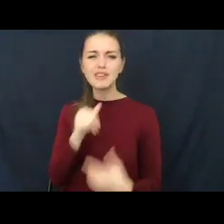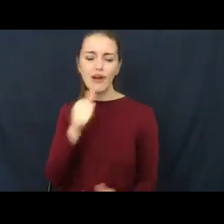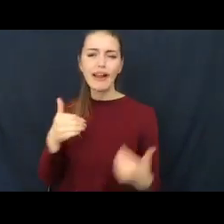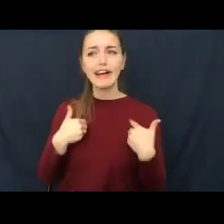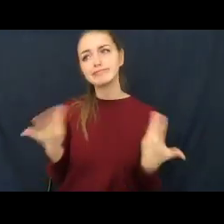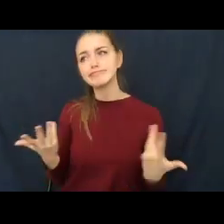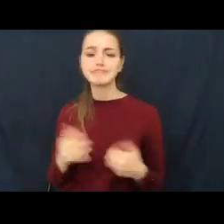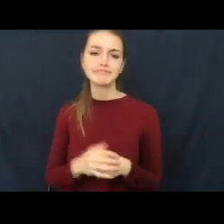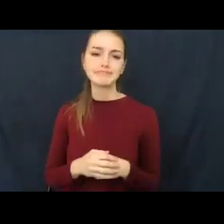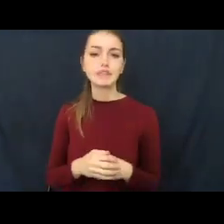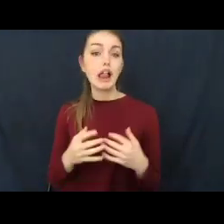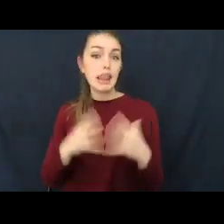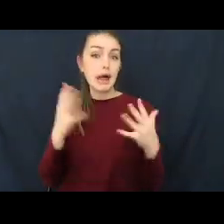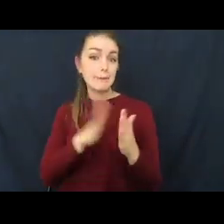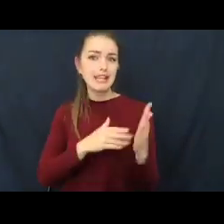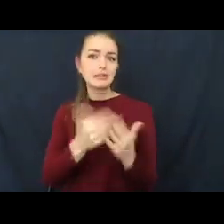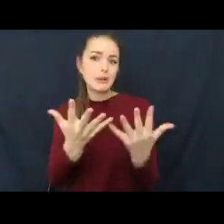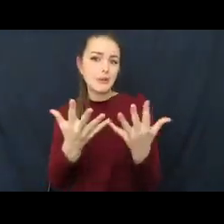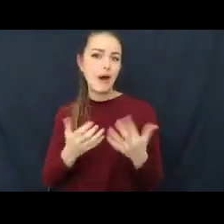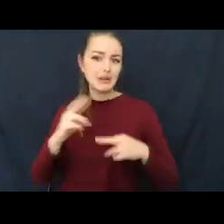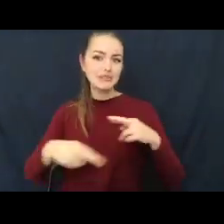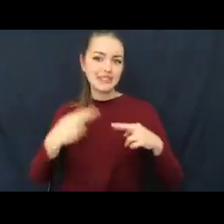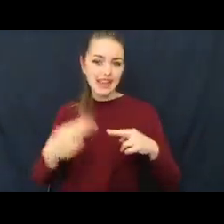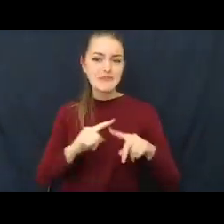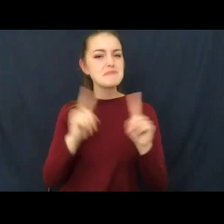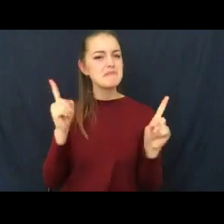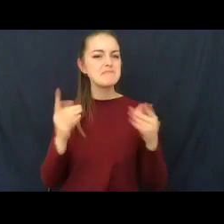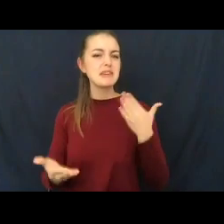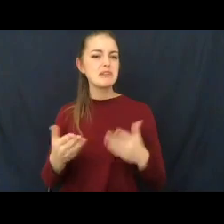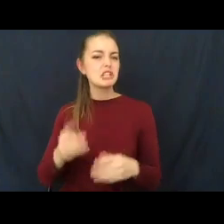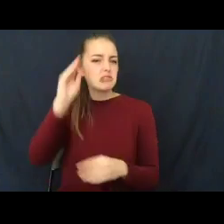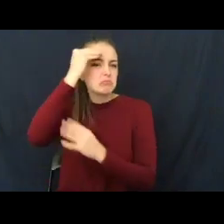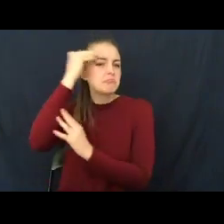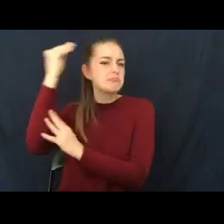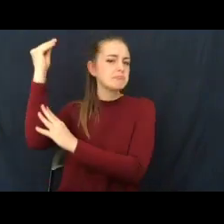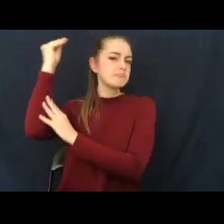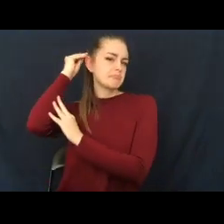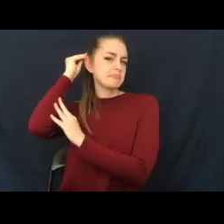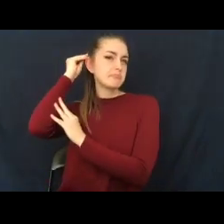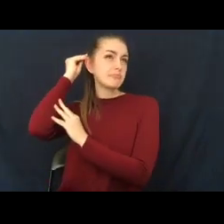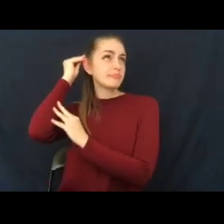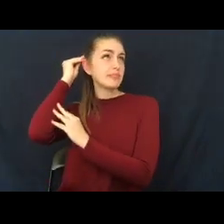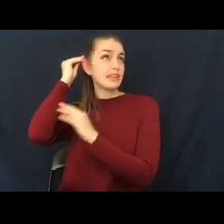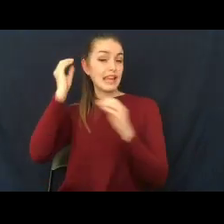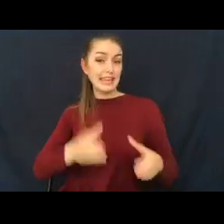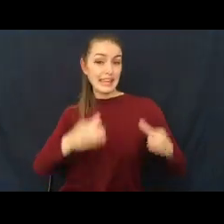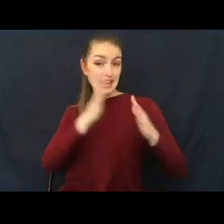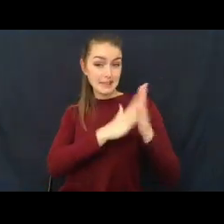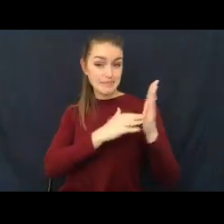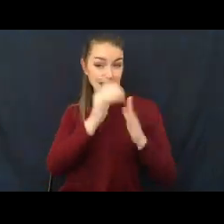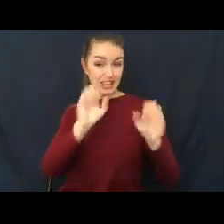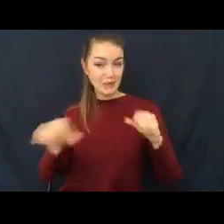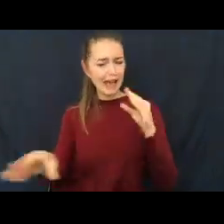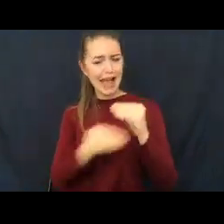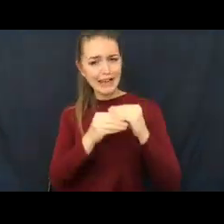know, a lot of paint that you want to recycle, but you might just keep it in the back of your head. You know, can you put a can of paint like that in your recycling